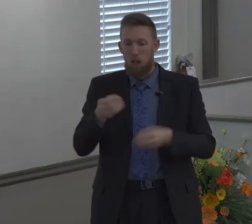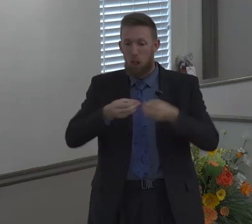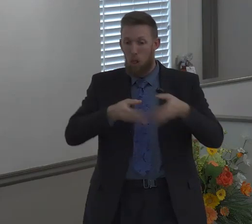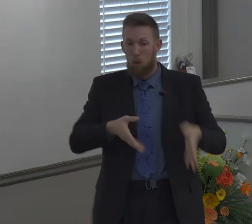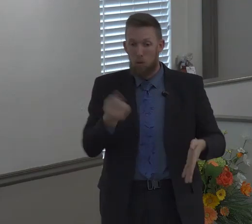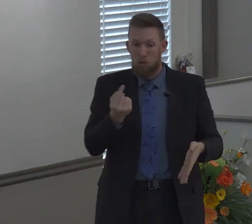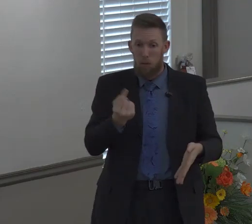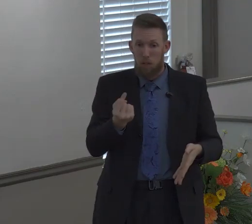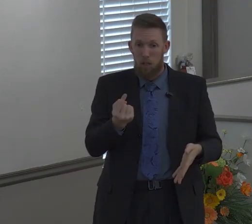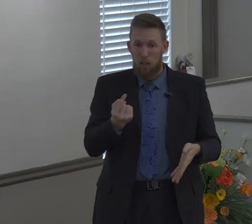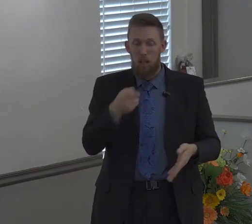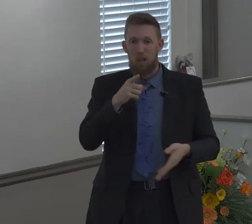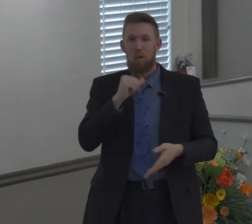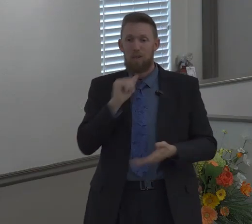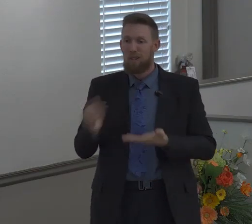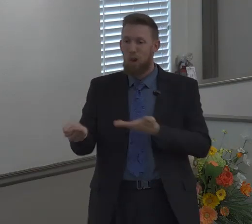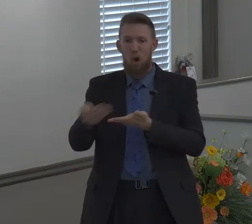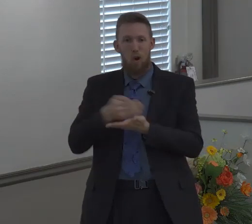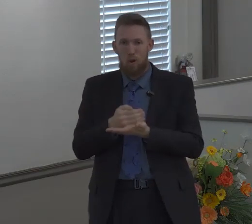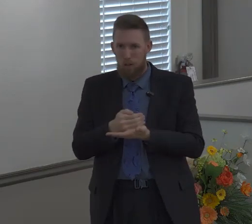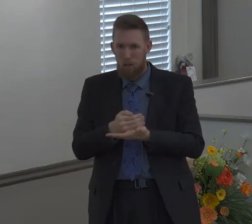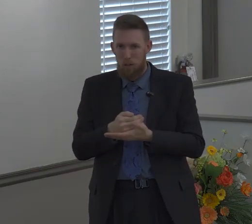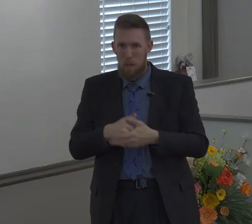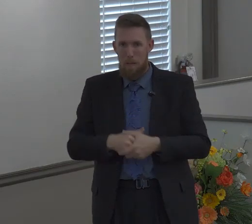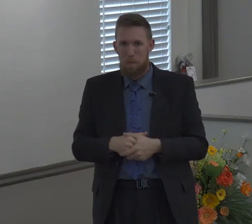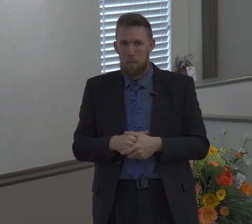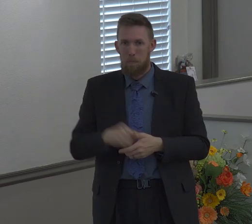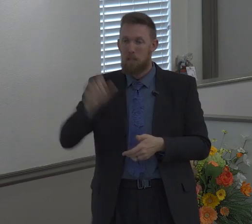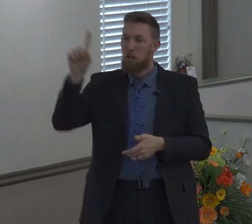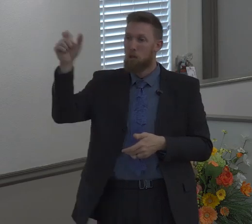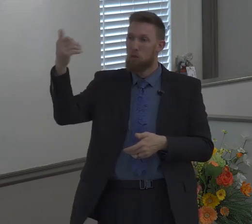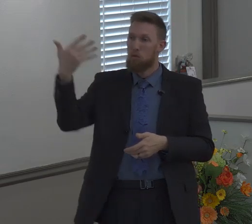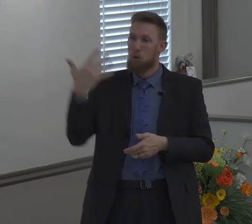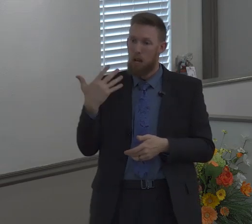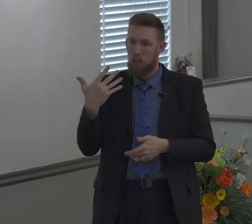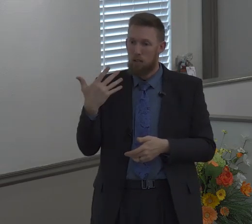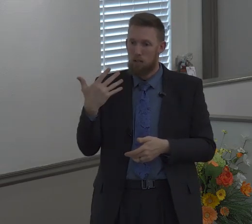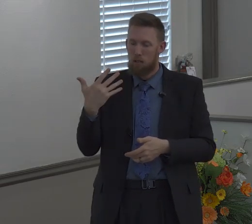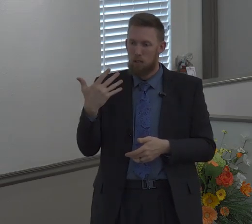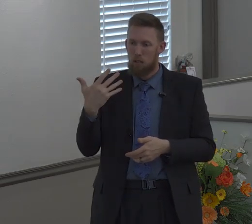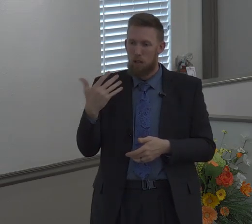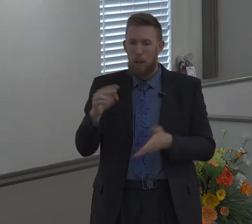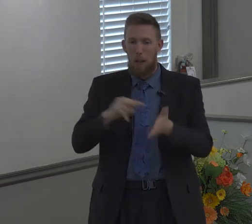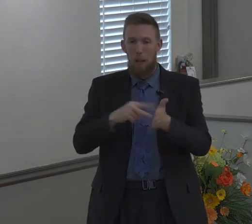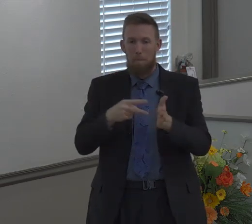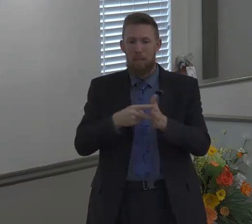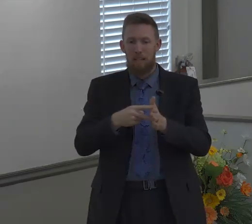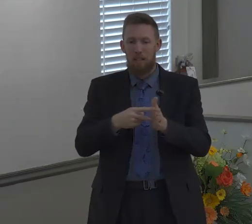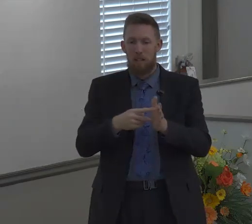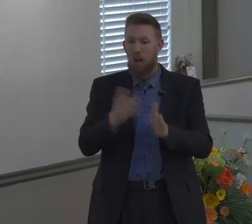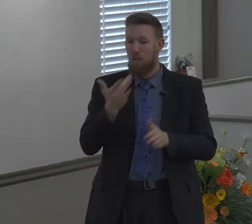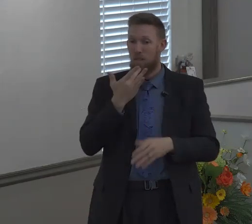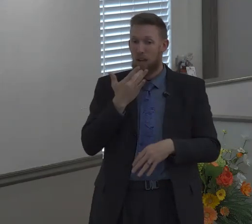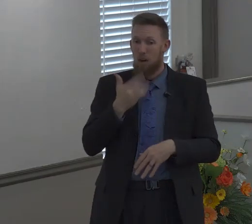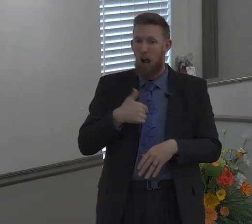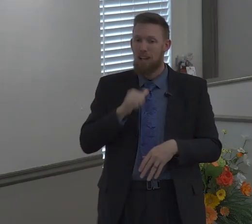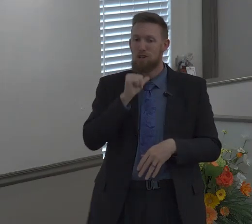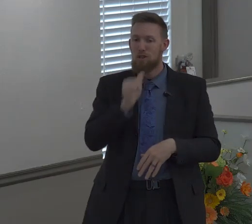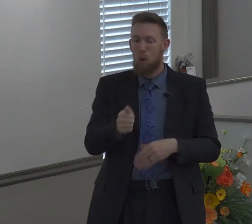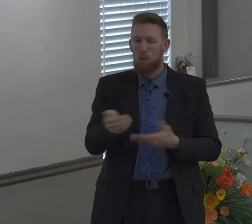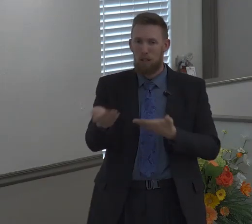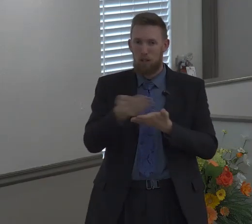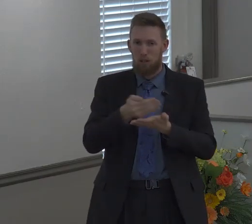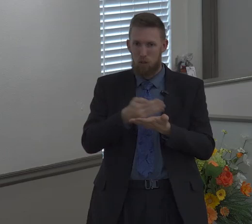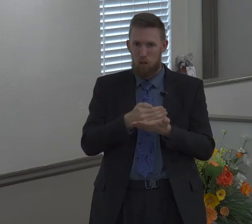cannot lose what you did not deserve. Listen to me. Grace is